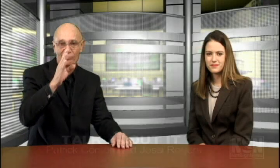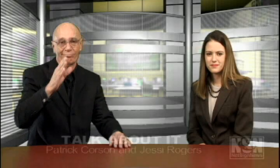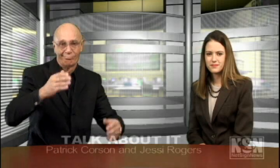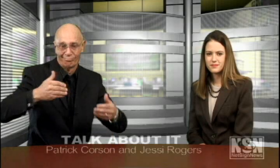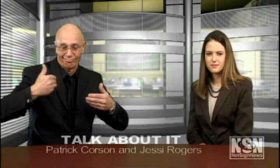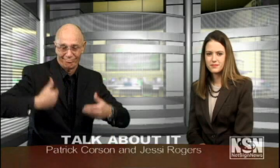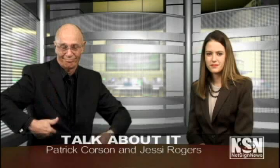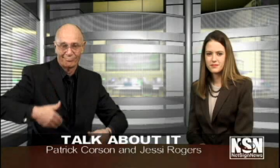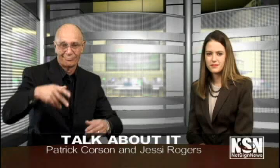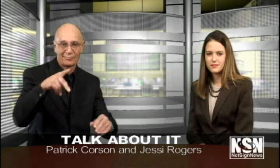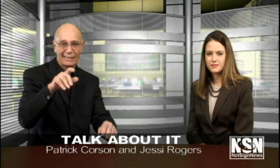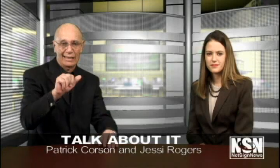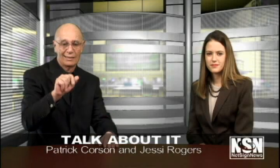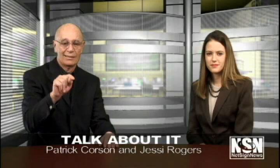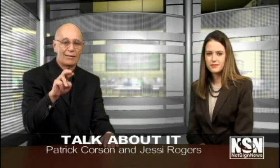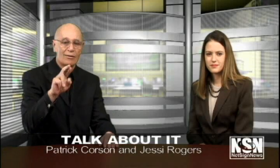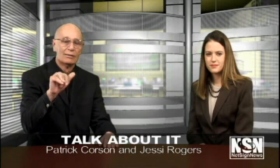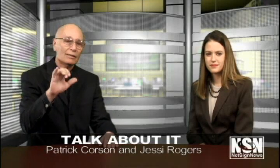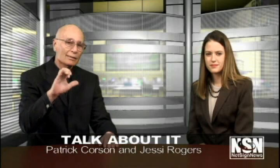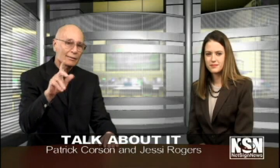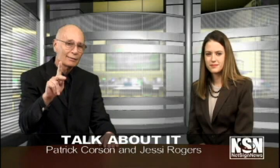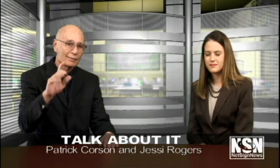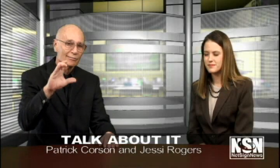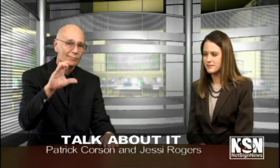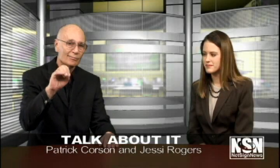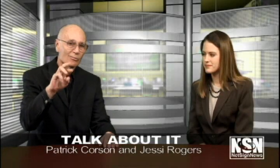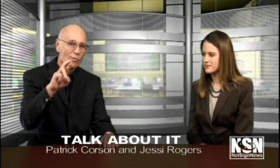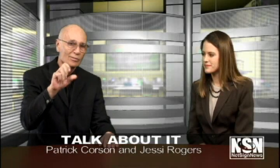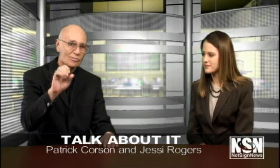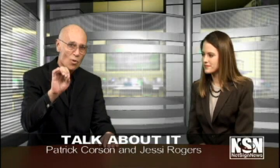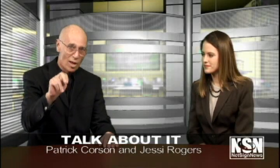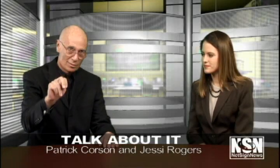Hello, I'm Patrick Corson,